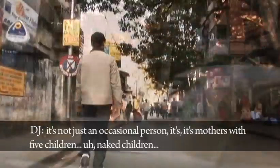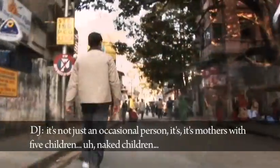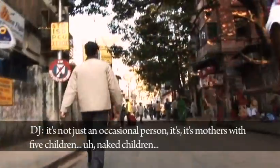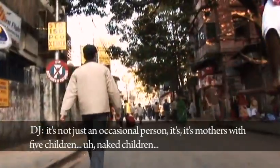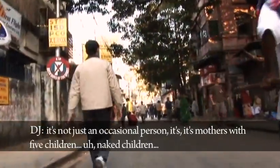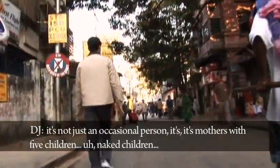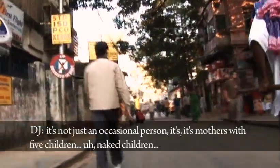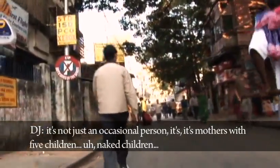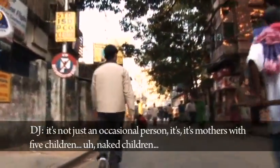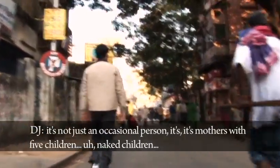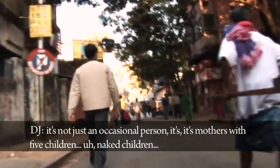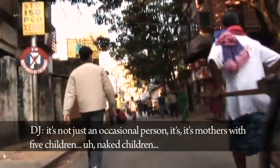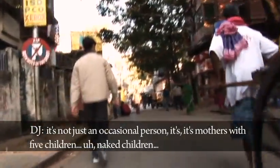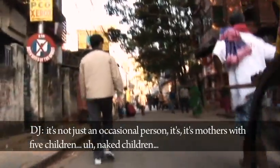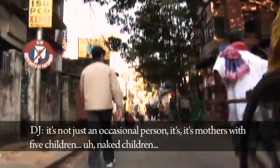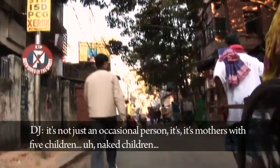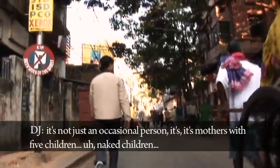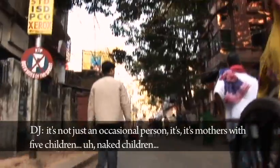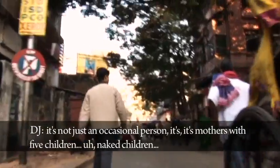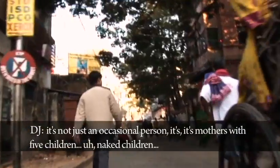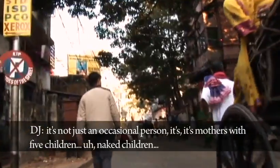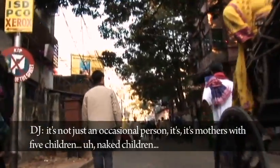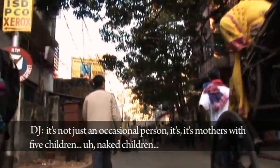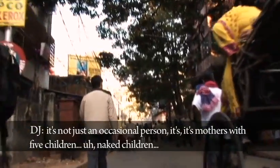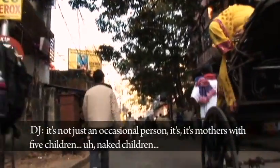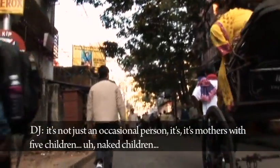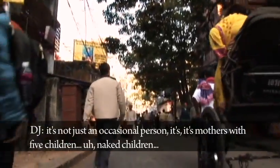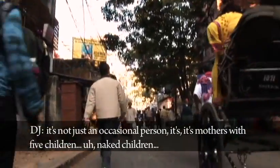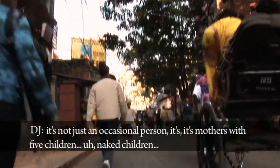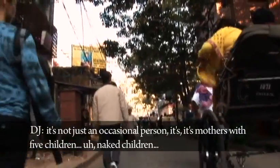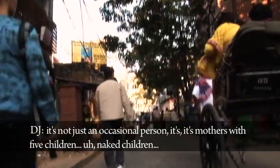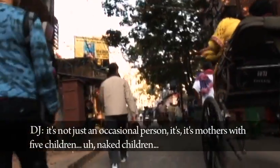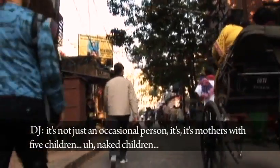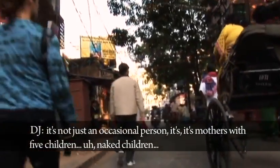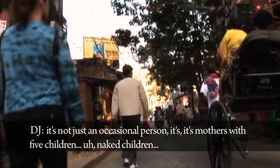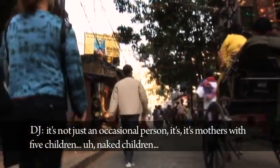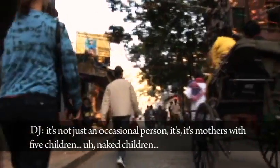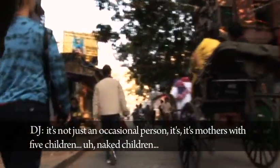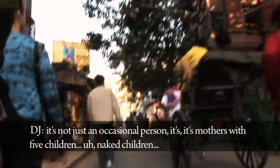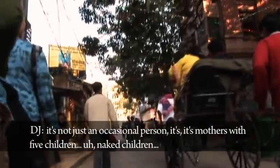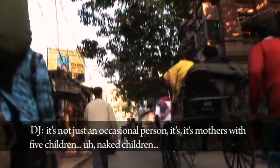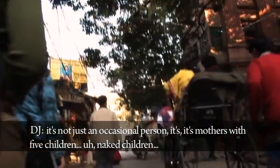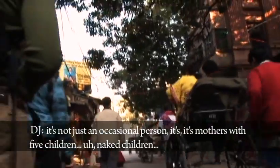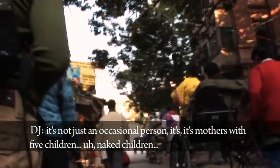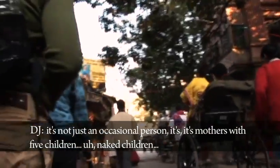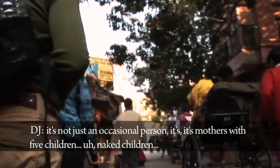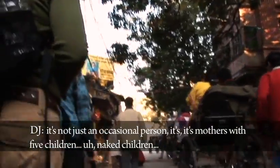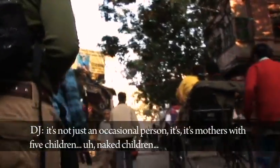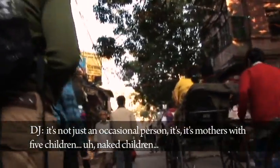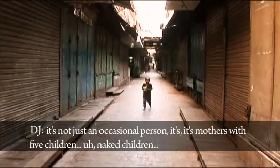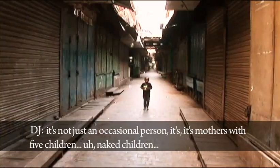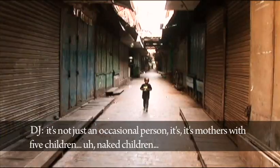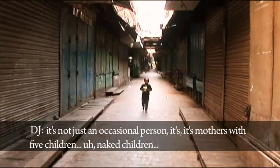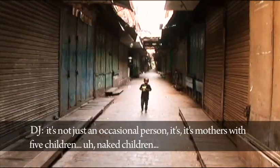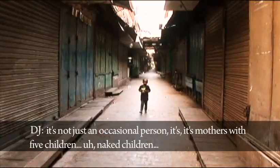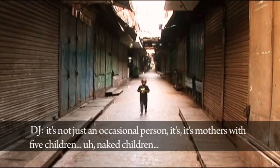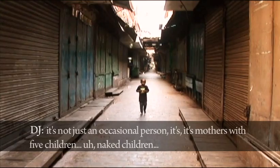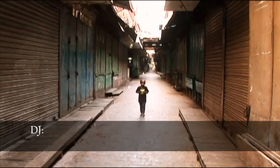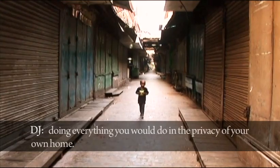just an occasional person. It's mothers with 5 children, naked children, doing